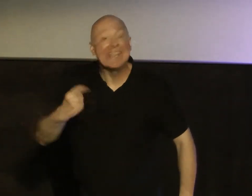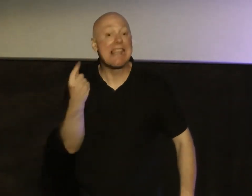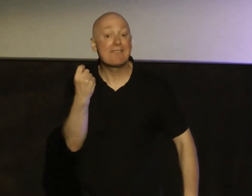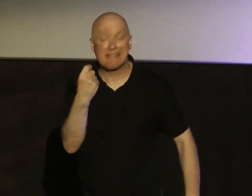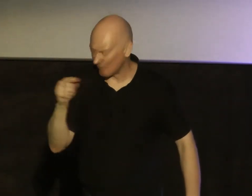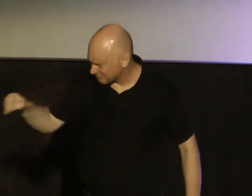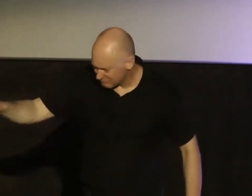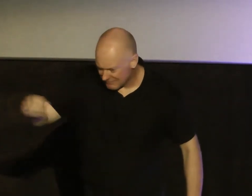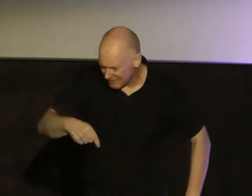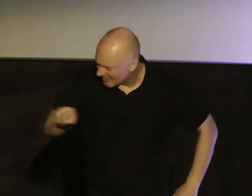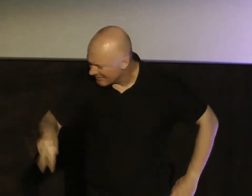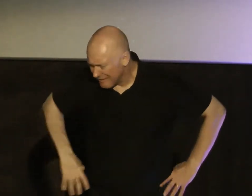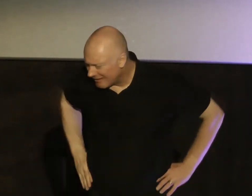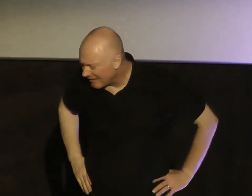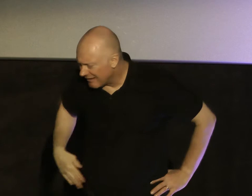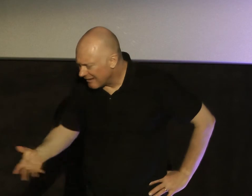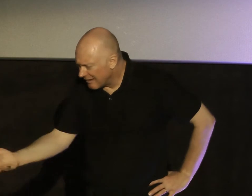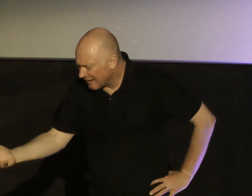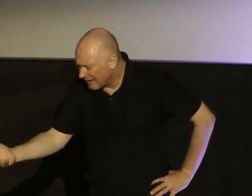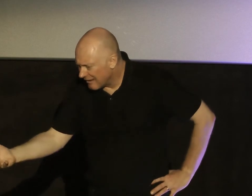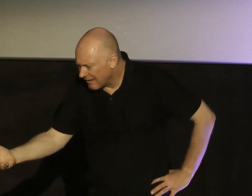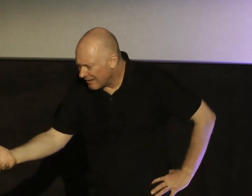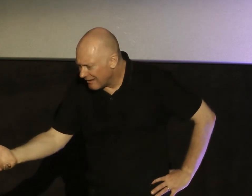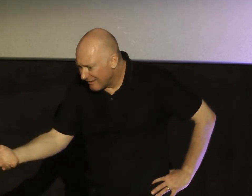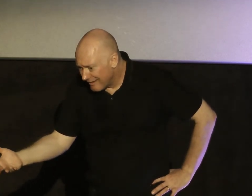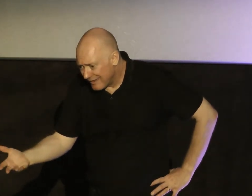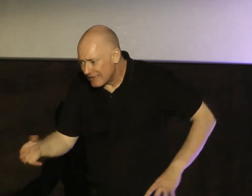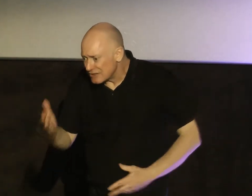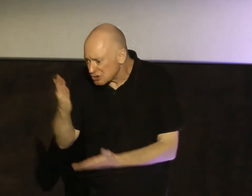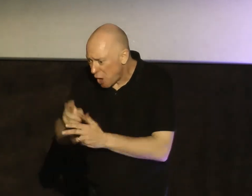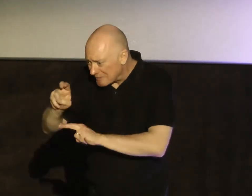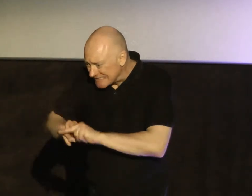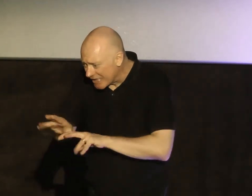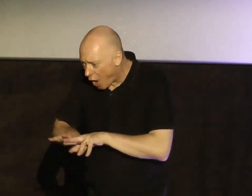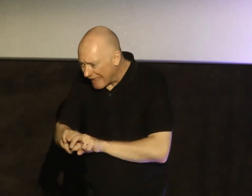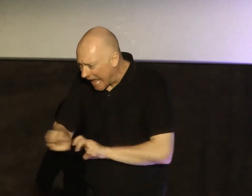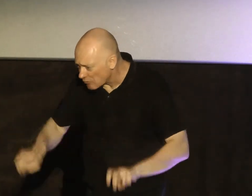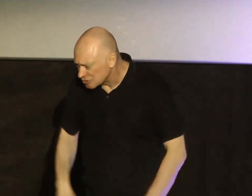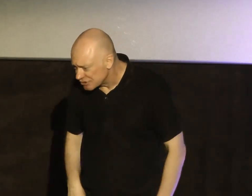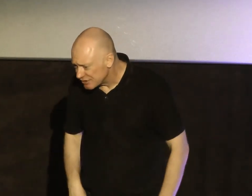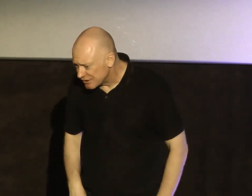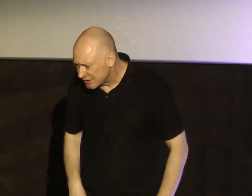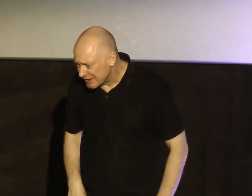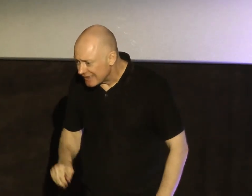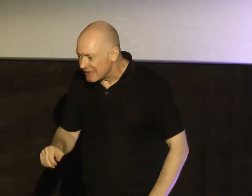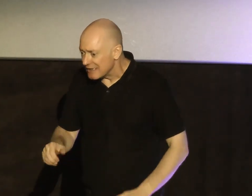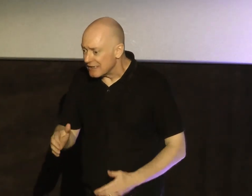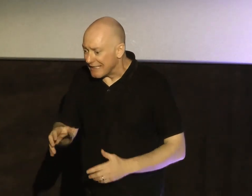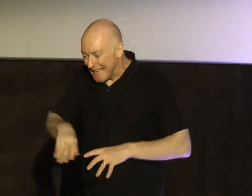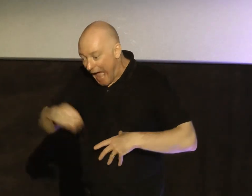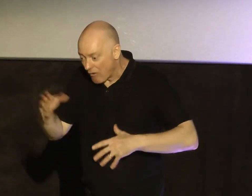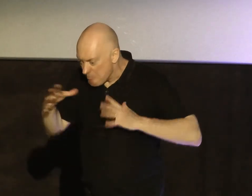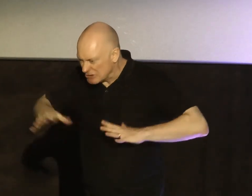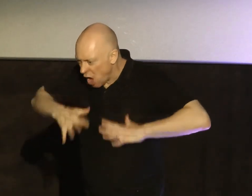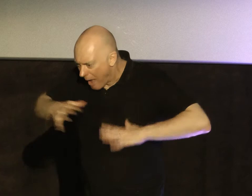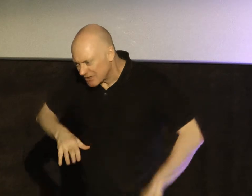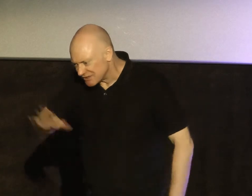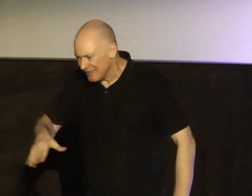he looks at them and he says, get off the couch. Get out of your pajamas. Put down the video